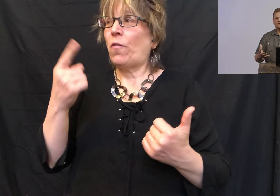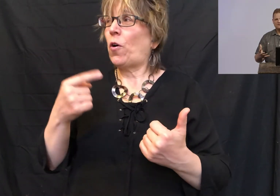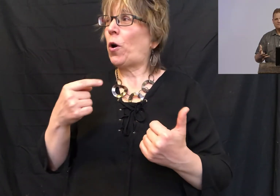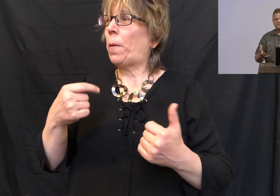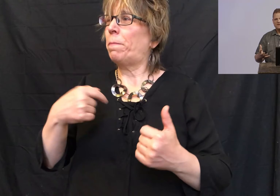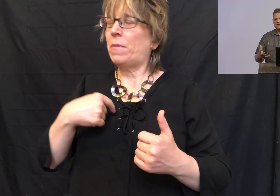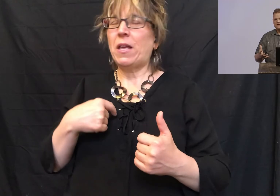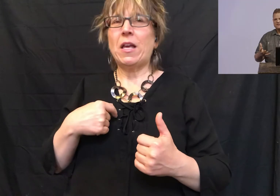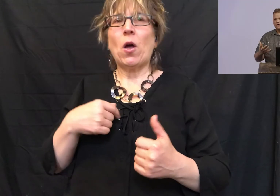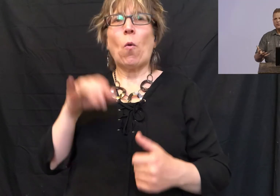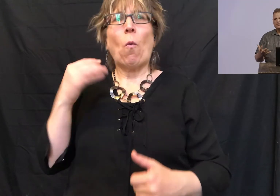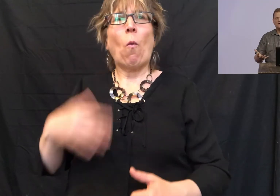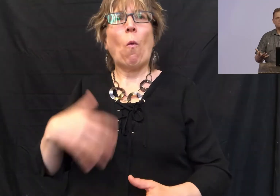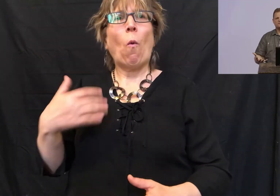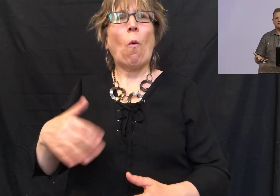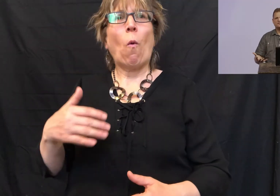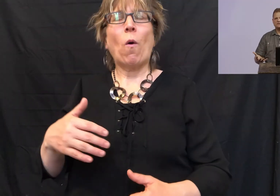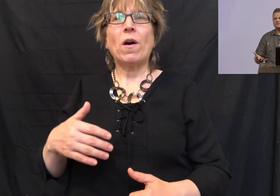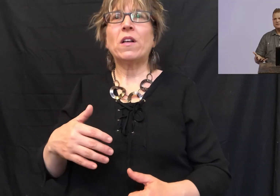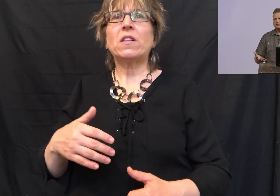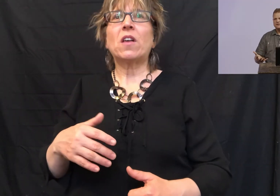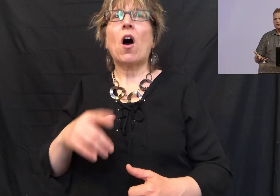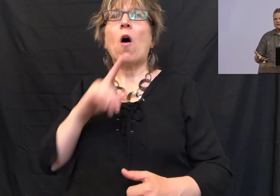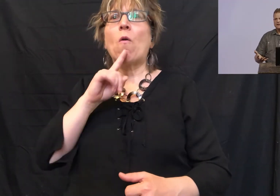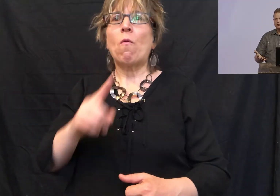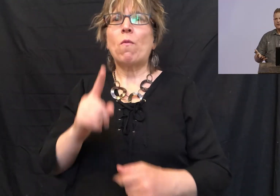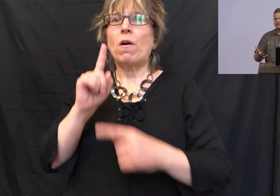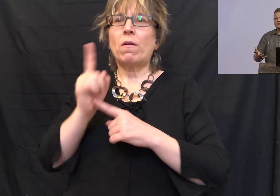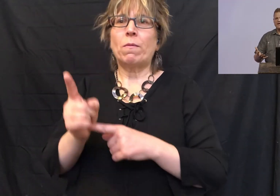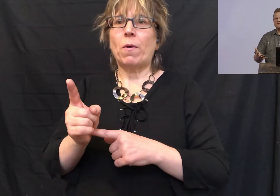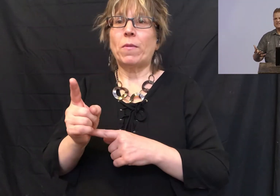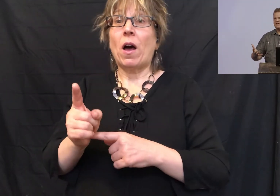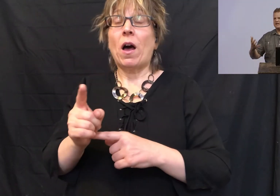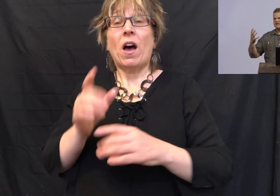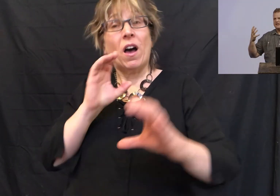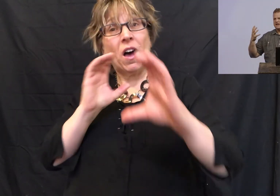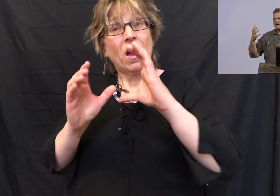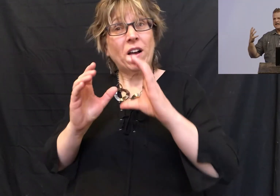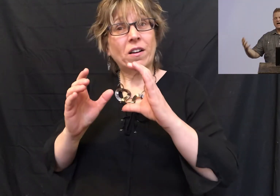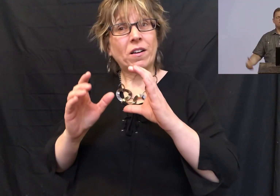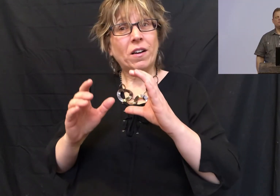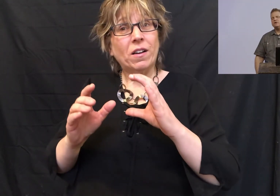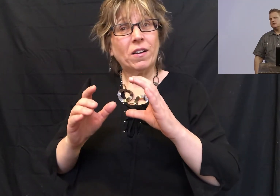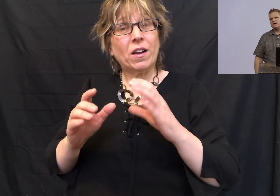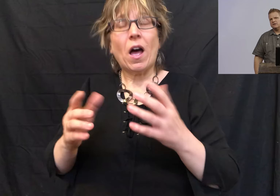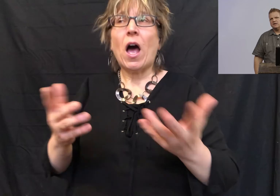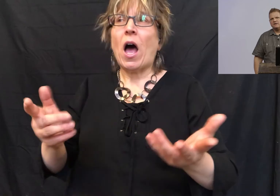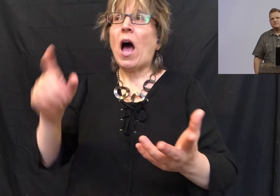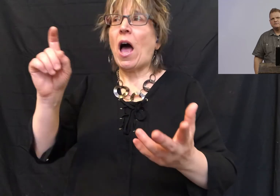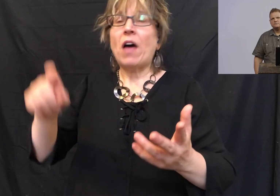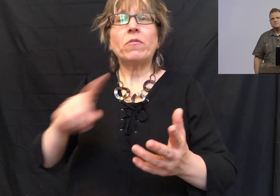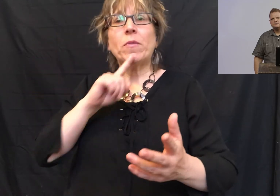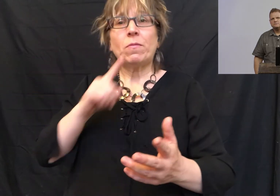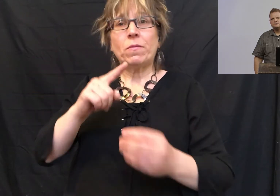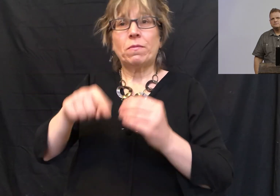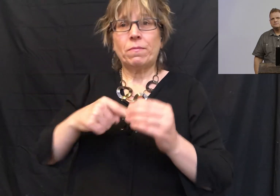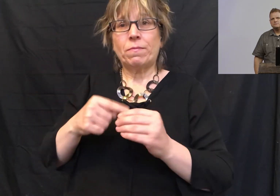holy moment. It's a holy conversation where another man is saying, "I got to be real about my